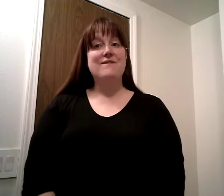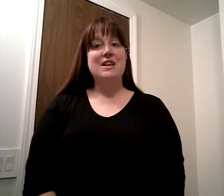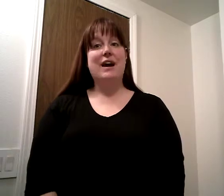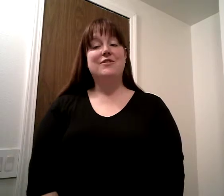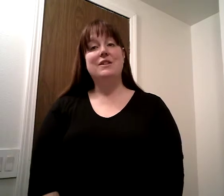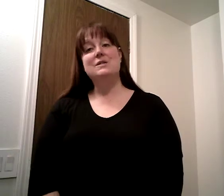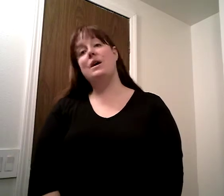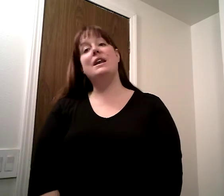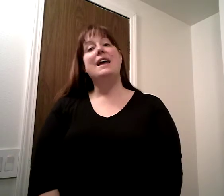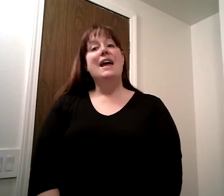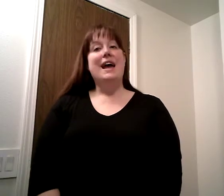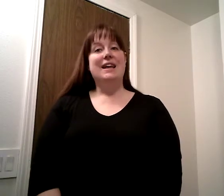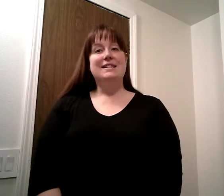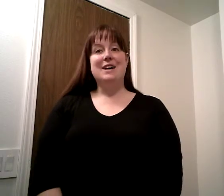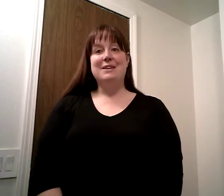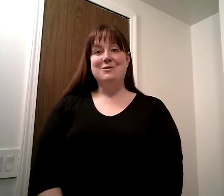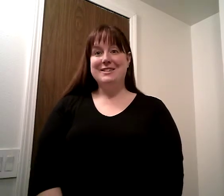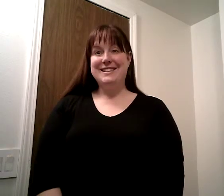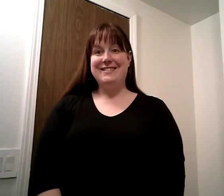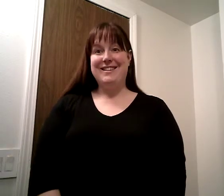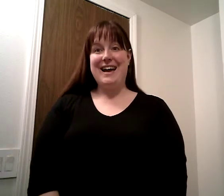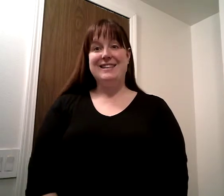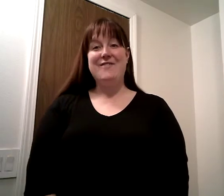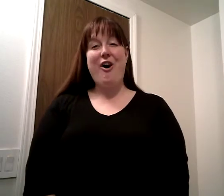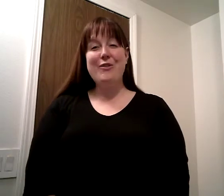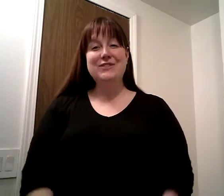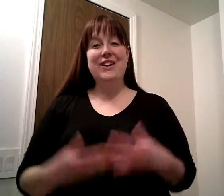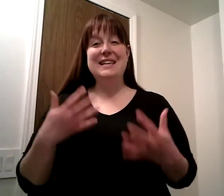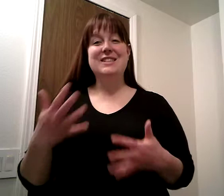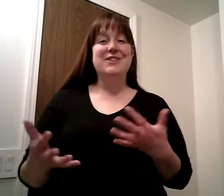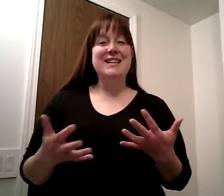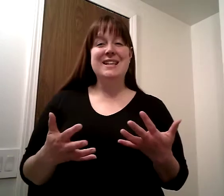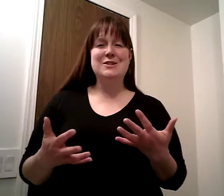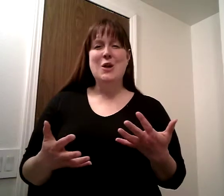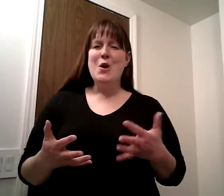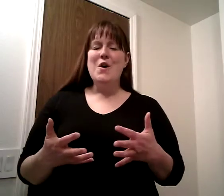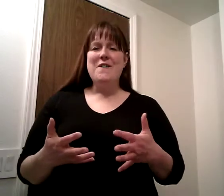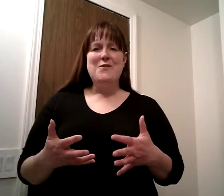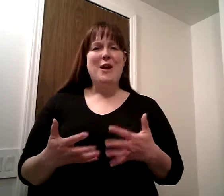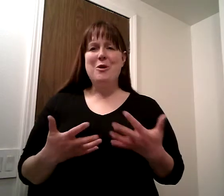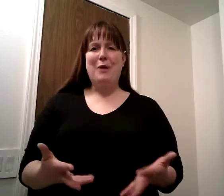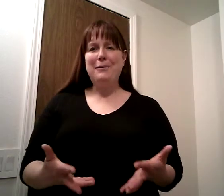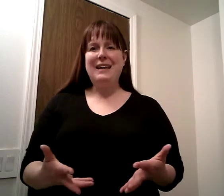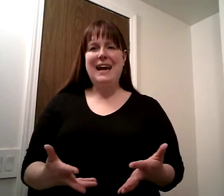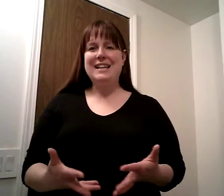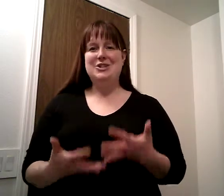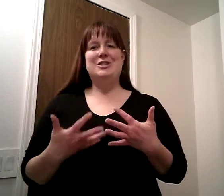video after this one and get some more details on that. I've always felt like this verse ends rather abruptly, and it's just a